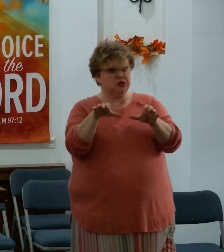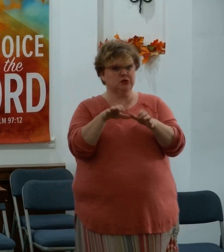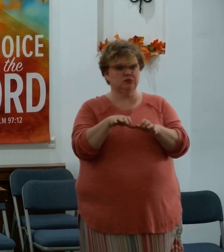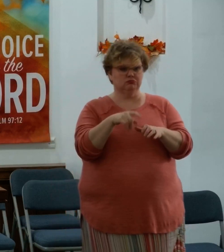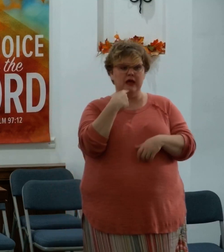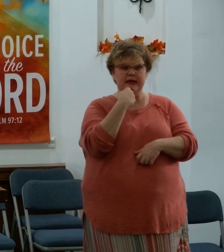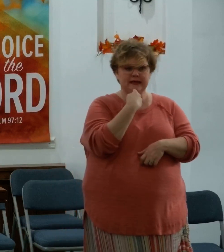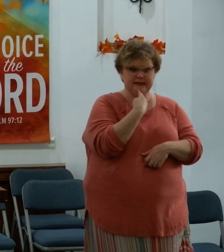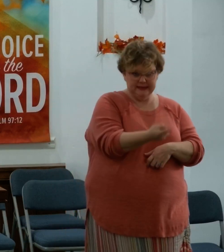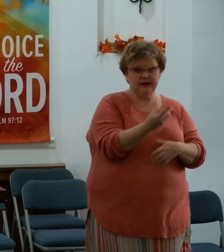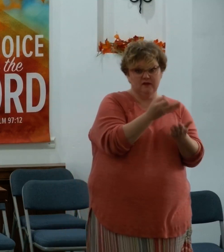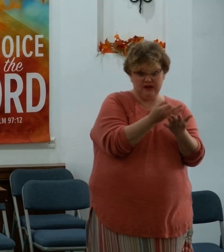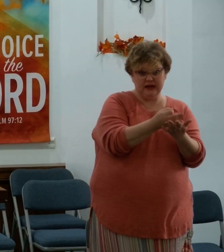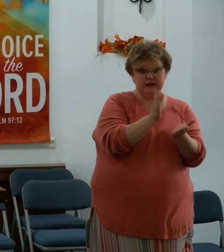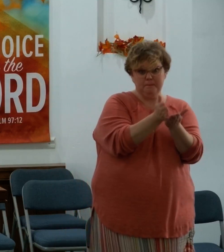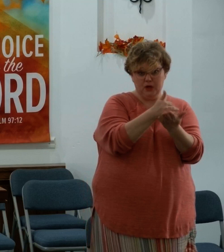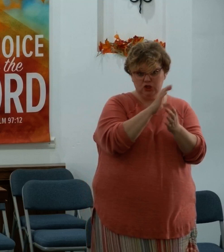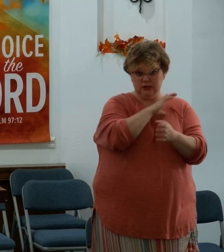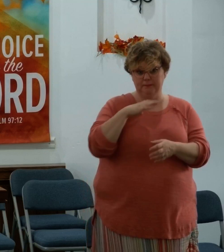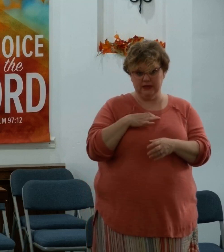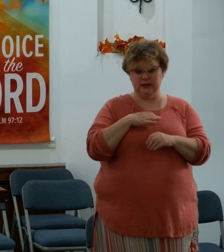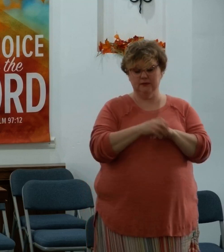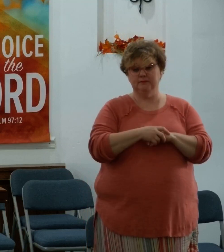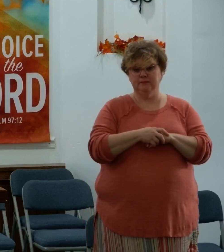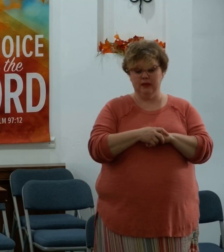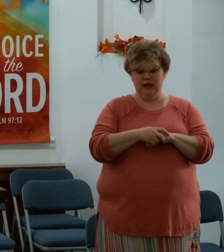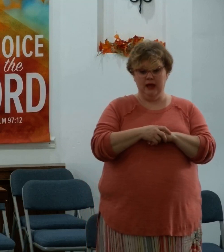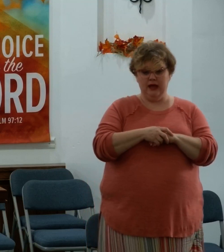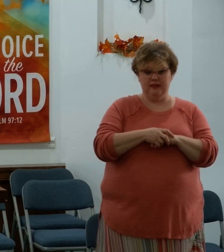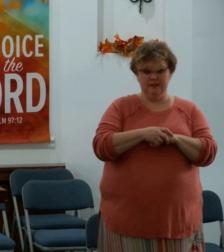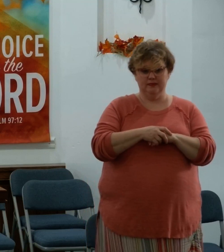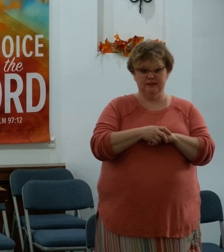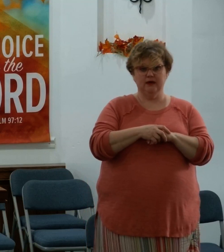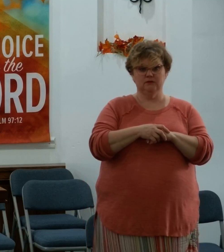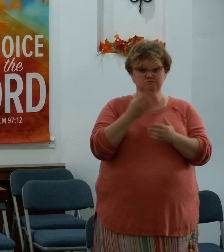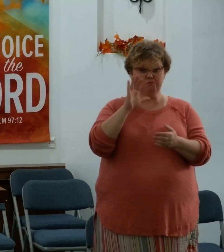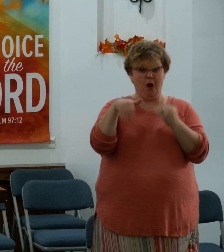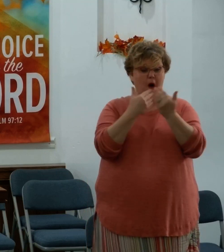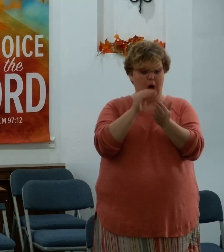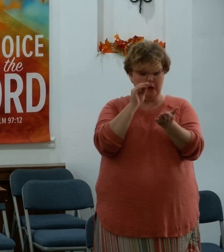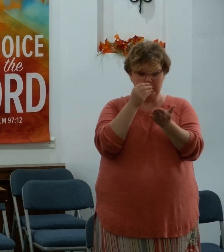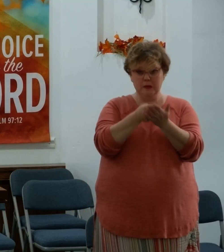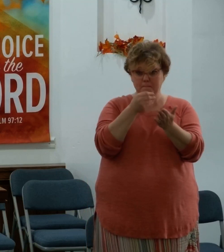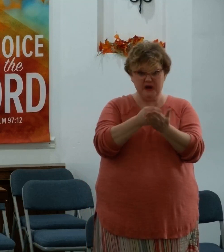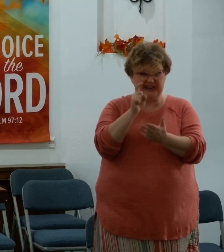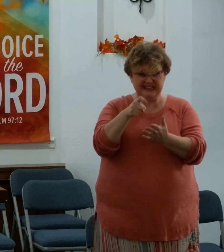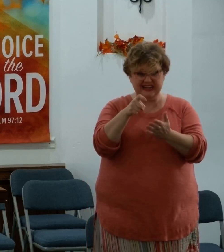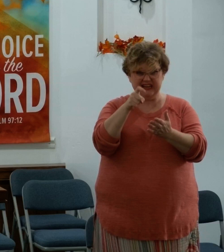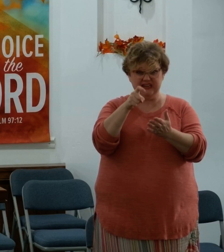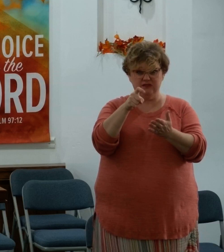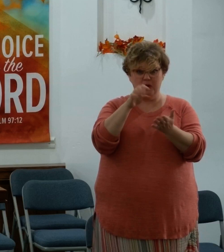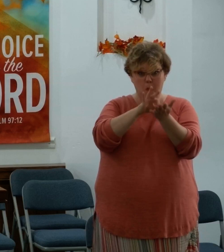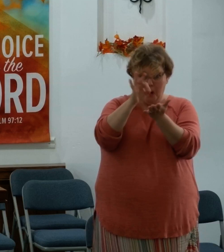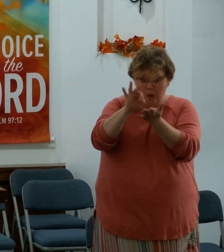finance, the budget committee. And when the finance slash budget committee adds up all the money that the committees will need to do their work that God